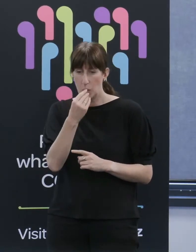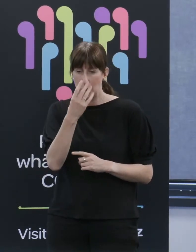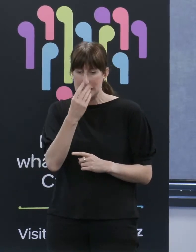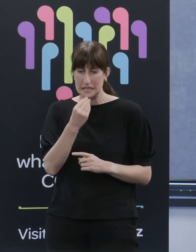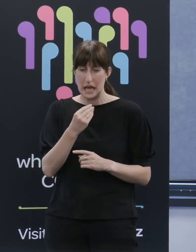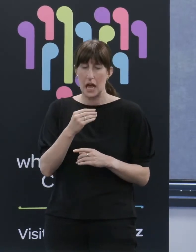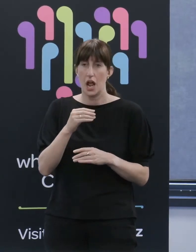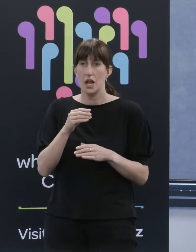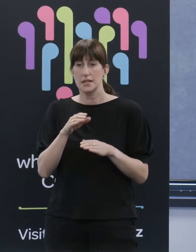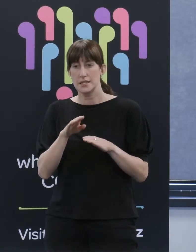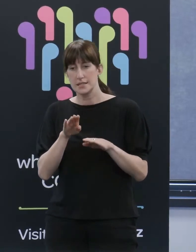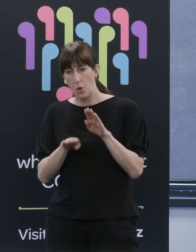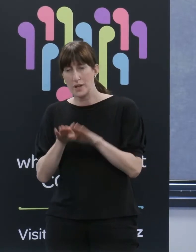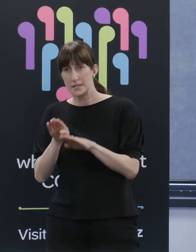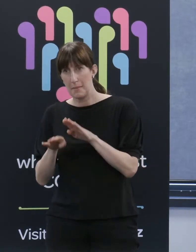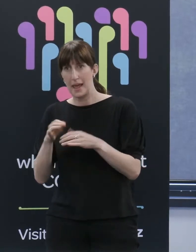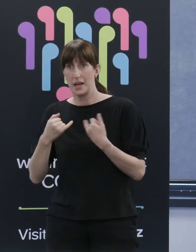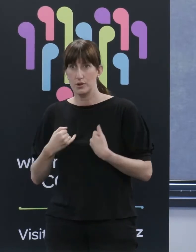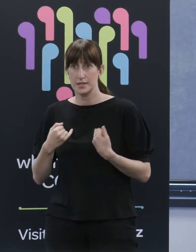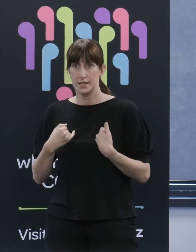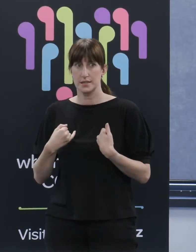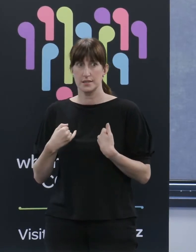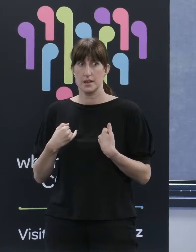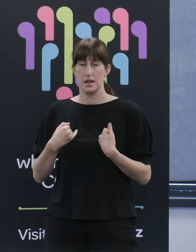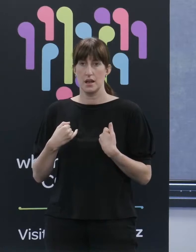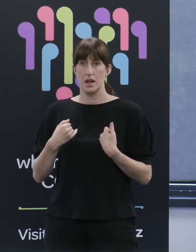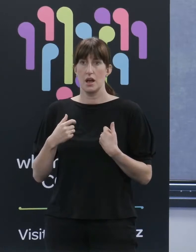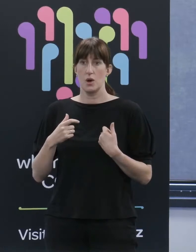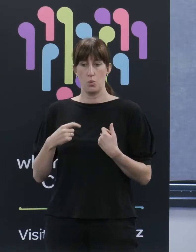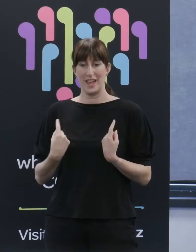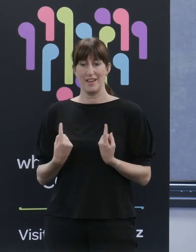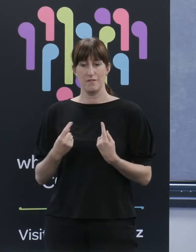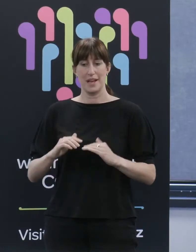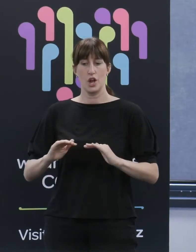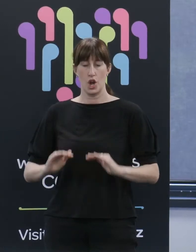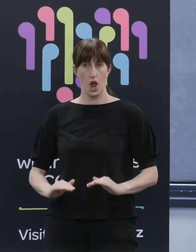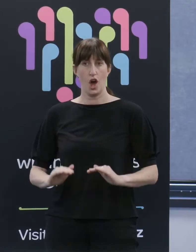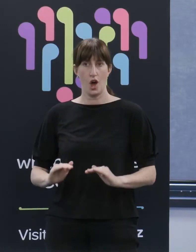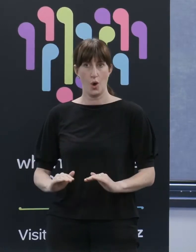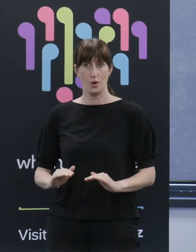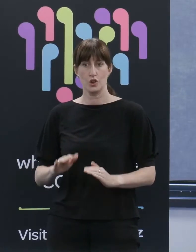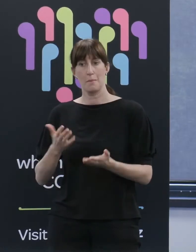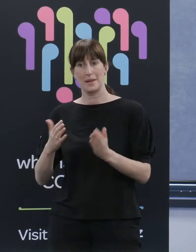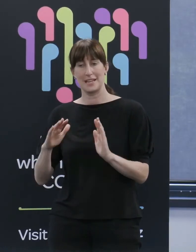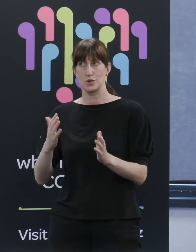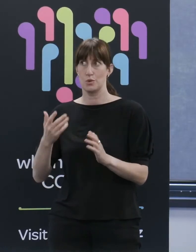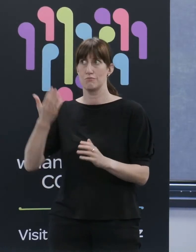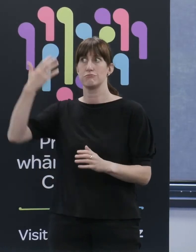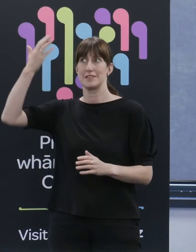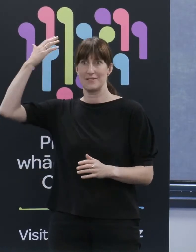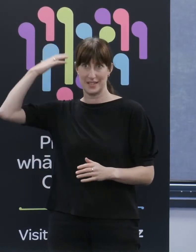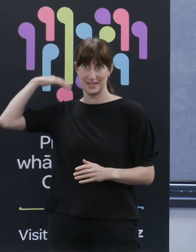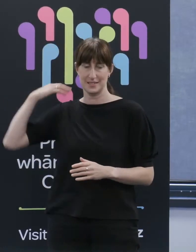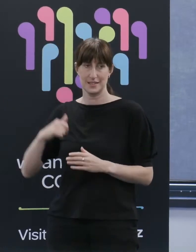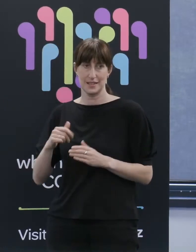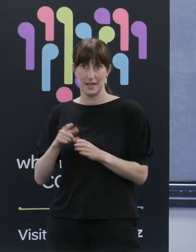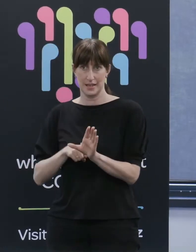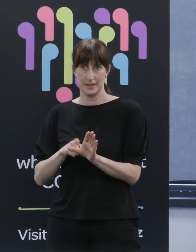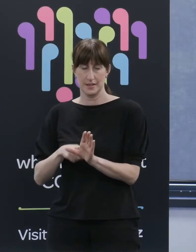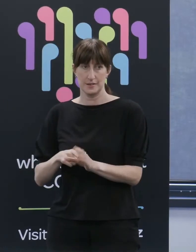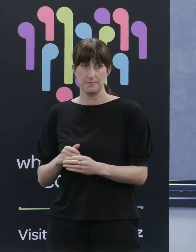Omicron outbreak, has been lower than in an average flu year at this time of year. So that's a good sign. Is that due to lack of travel